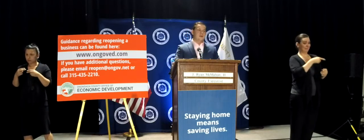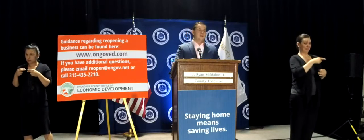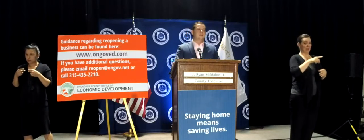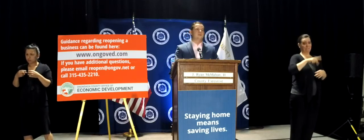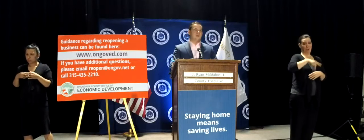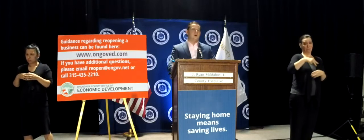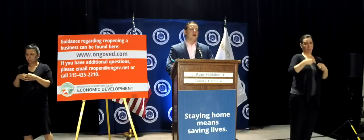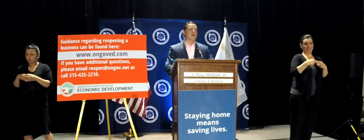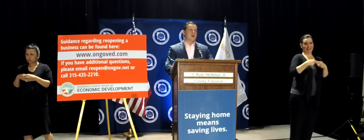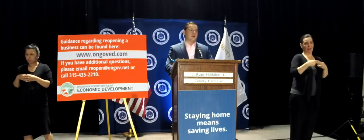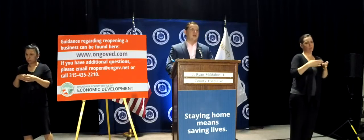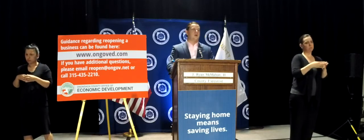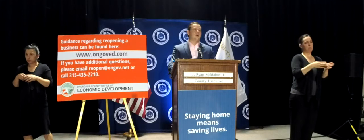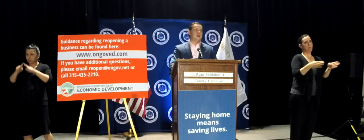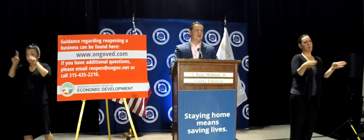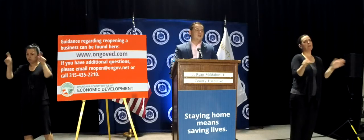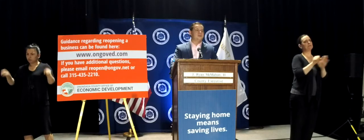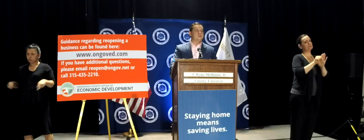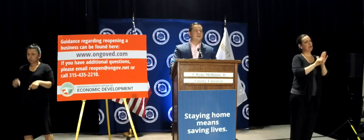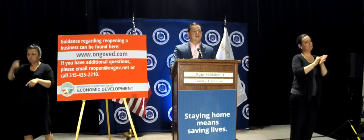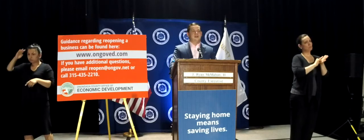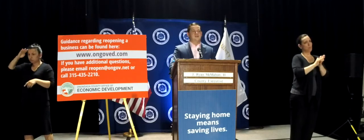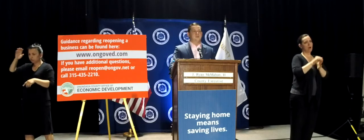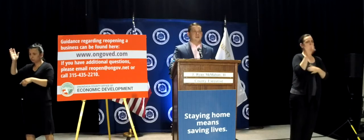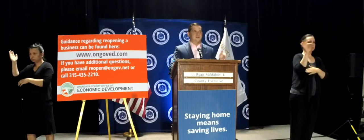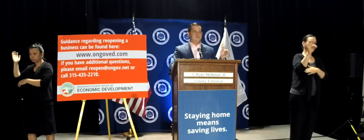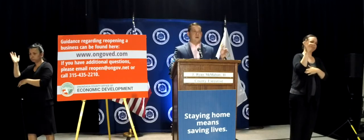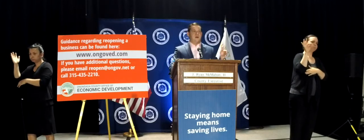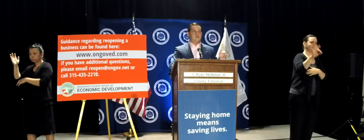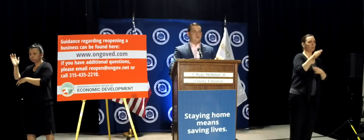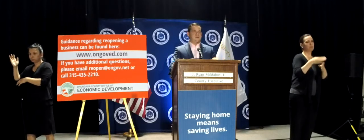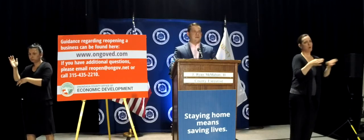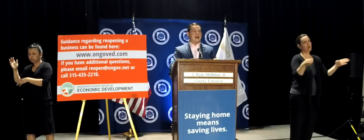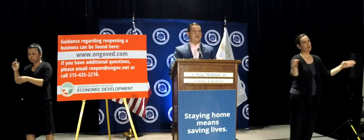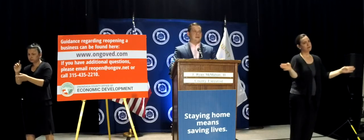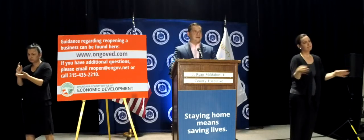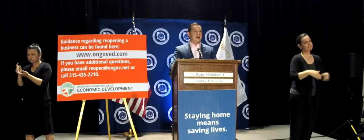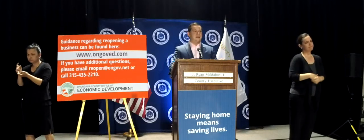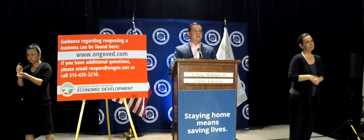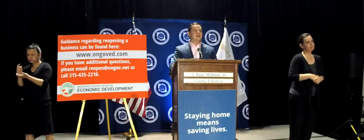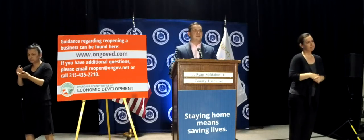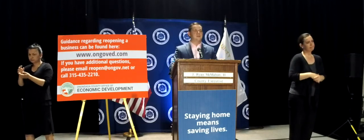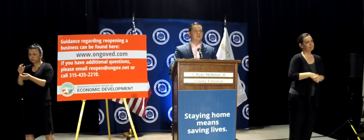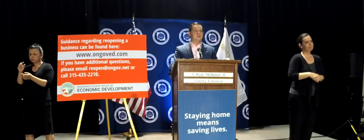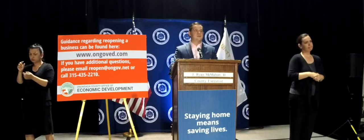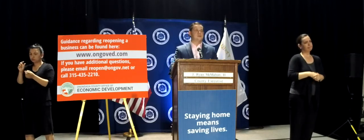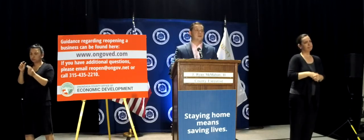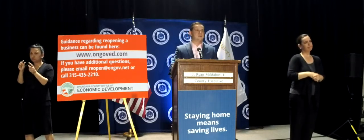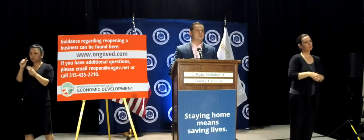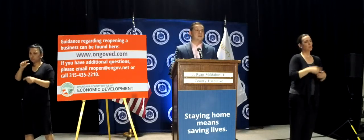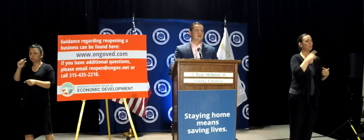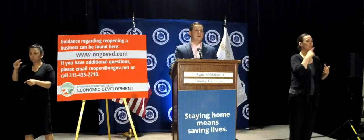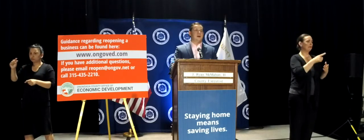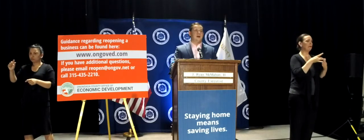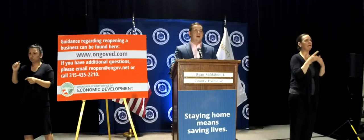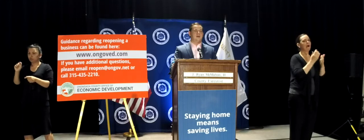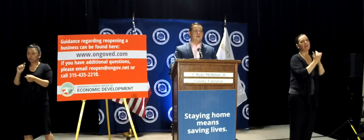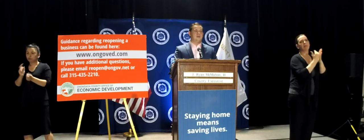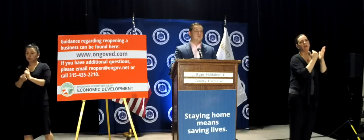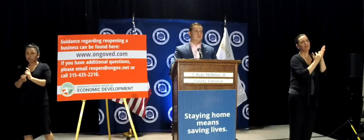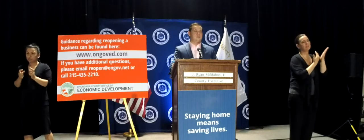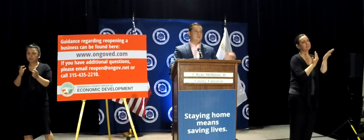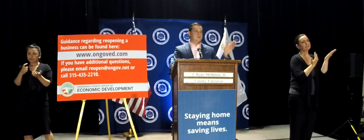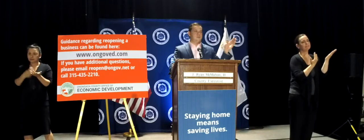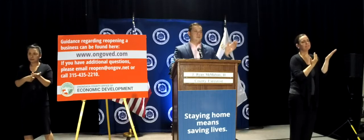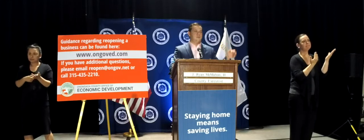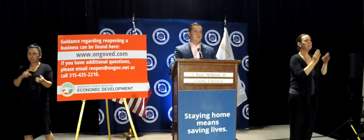are hunkering in, honing in. To me, that tells me that they've put out guidance on some of those industries,